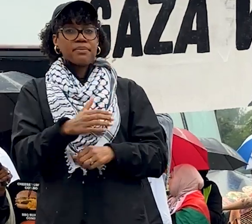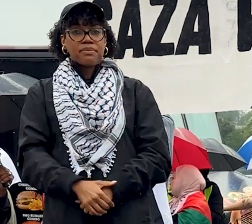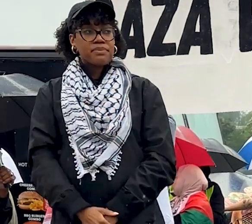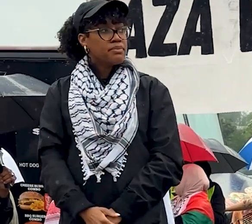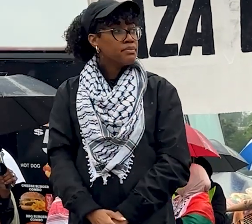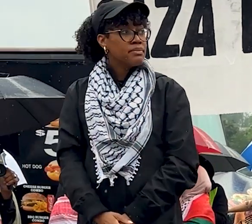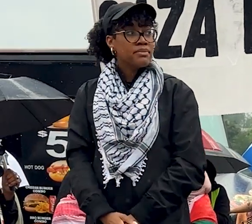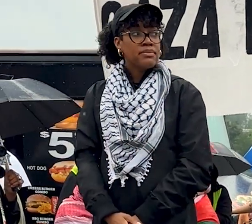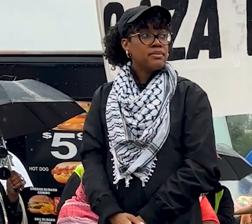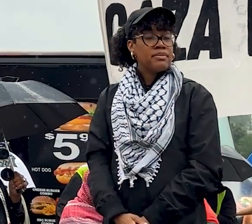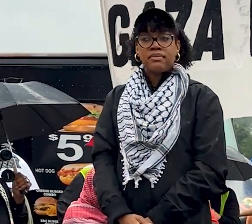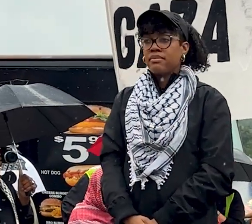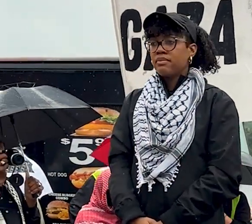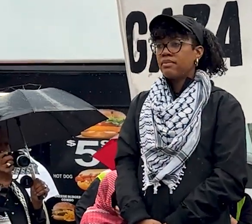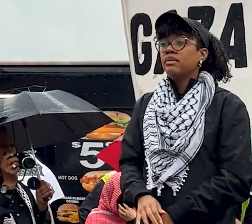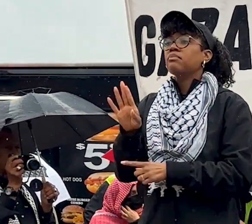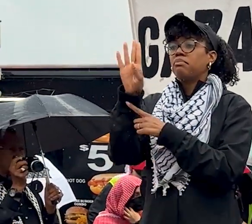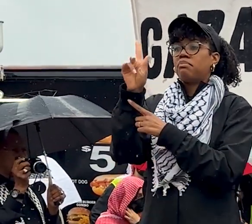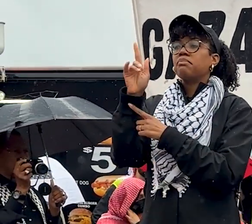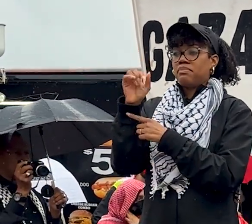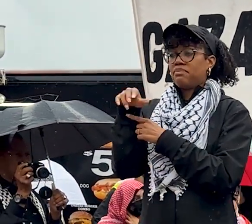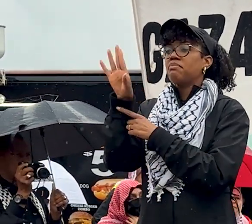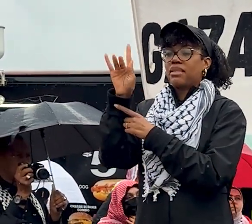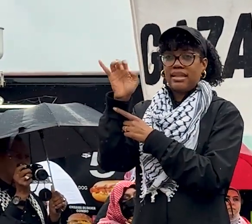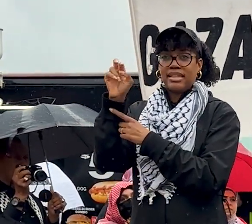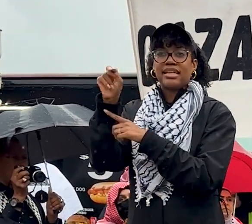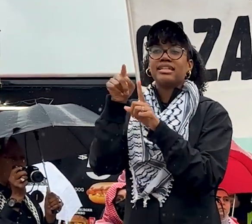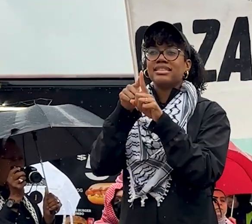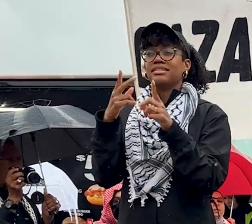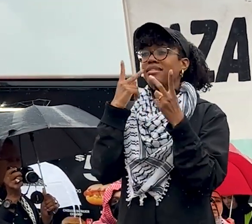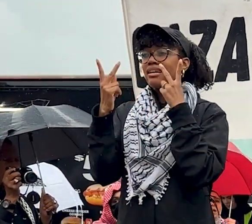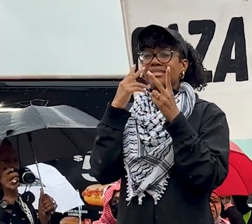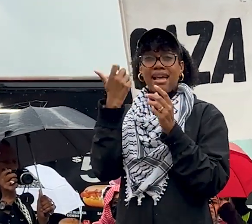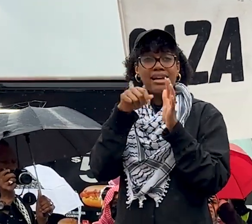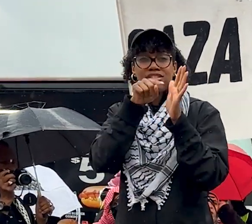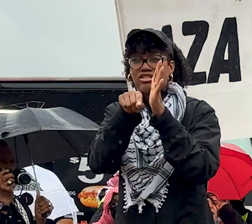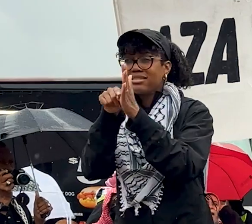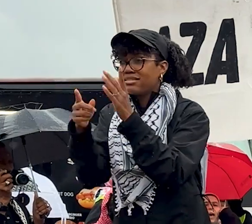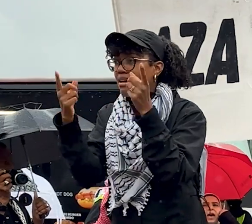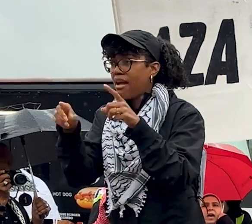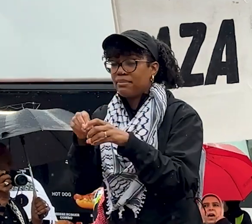Antony Blinken doesn't see genocide taking place in Gaza.